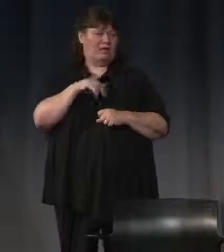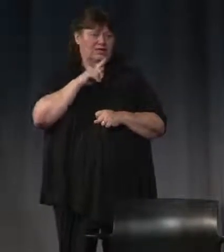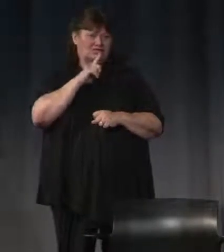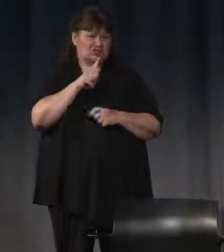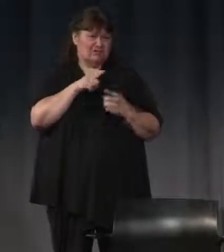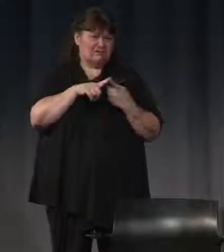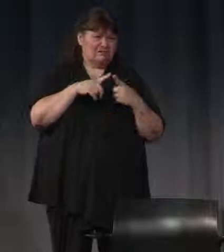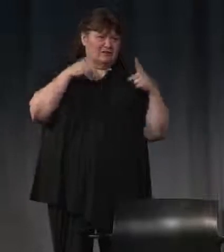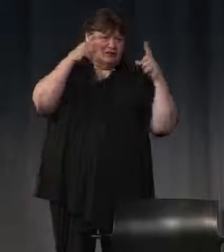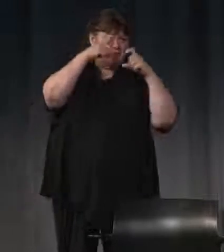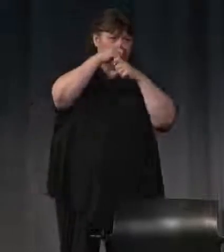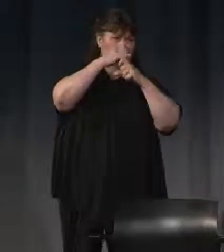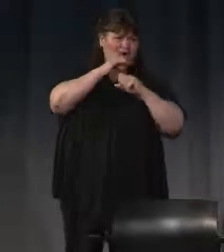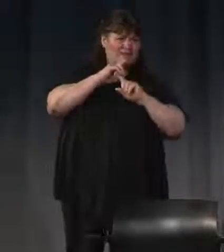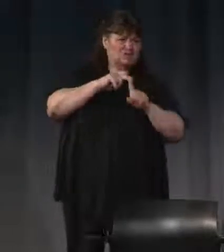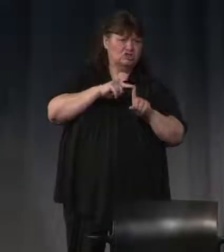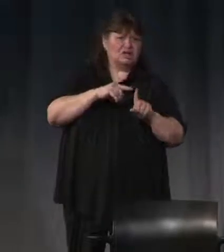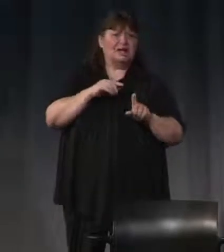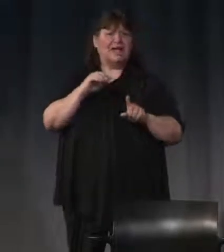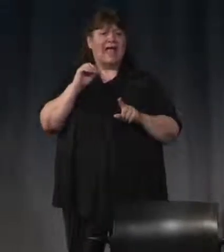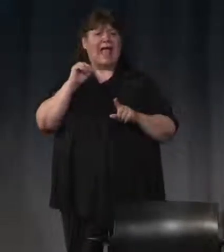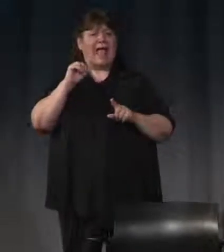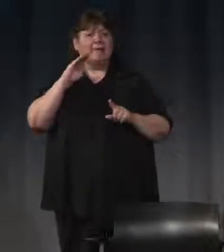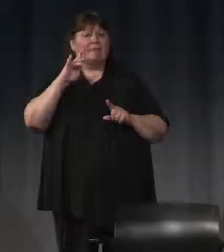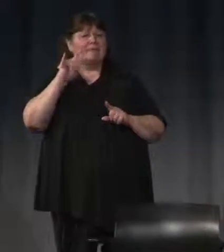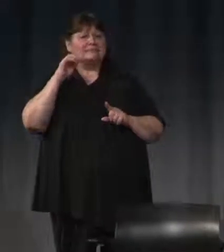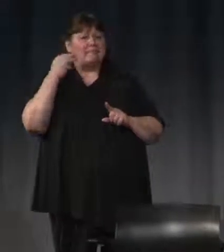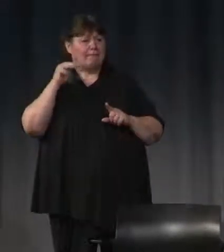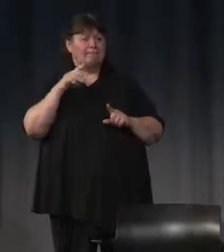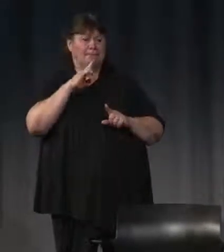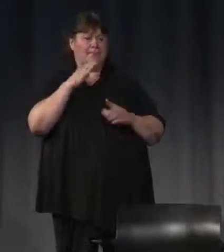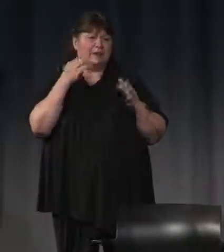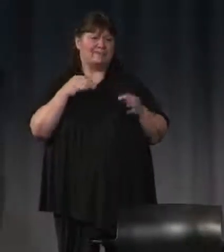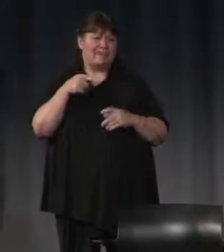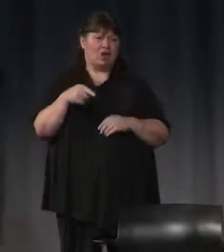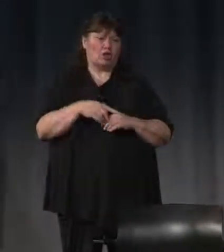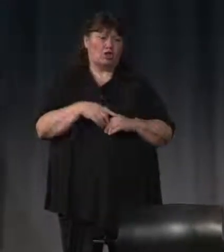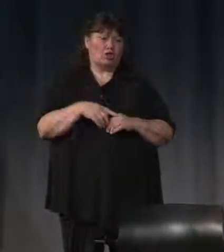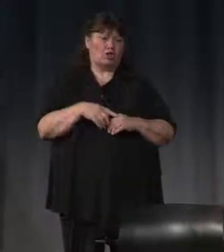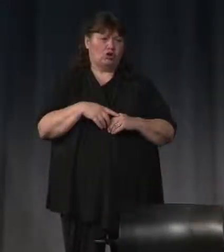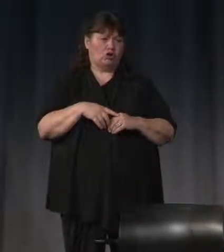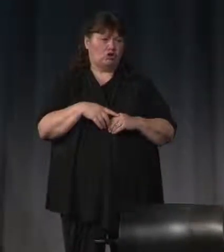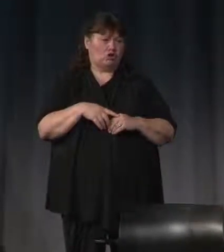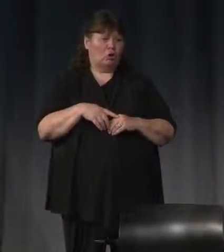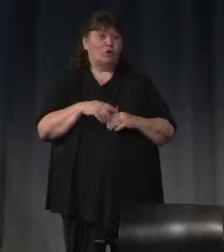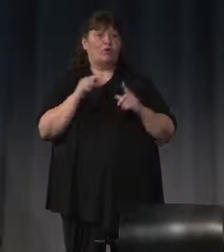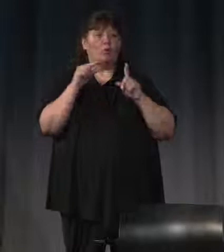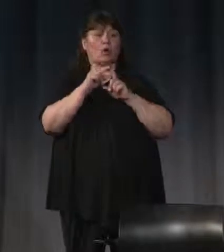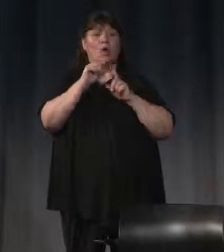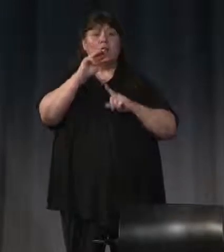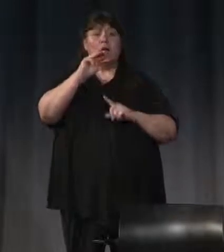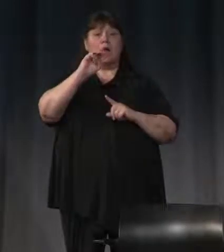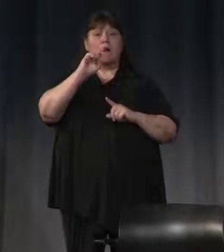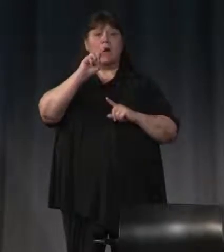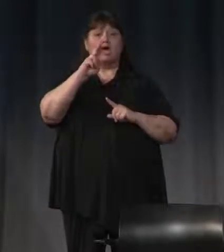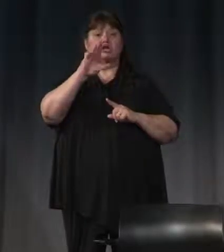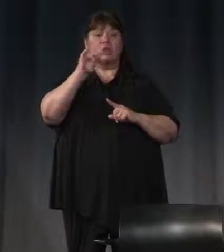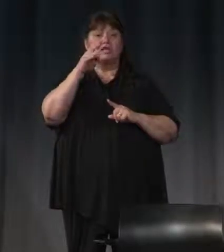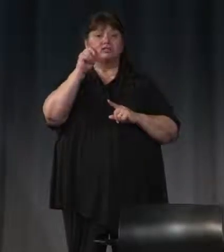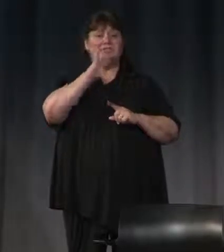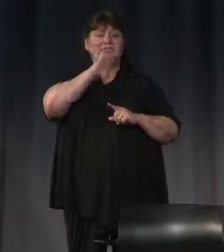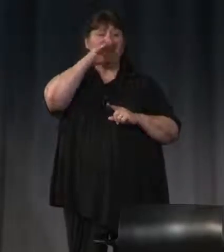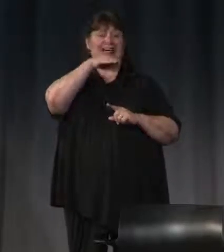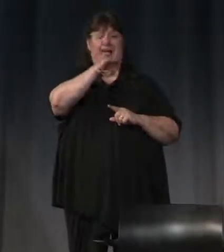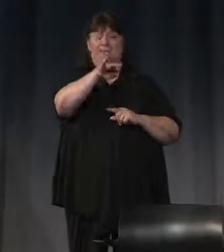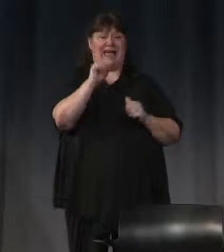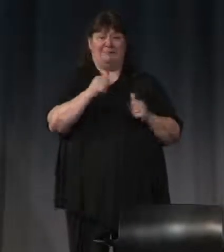too complicated to be an answer. Ableism is definitely there, and I see it most with the term modulation. It's most clearly, modulation